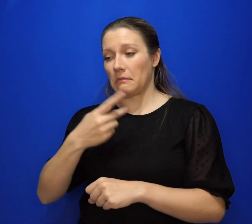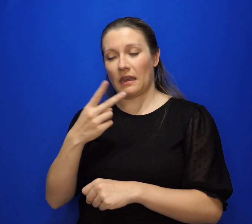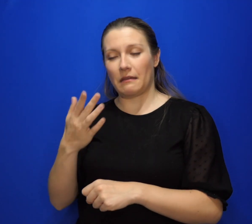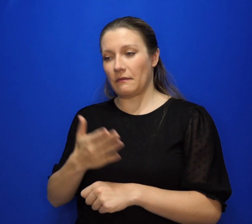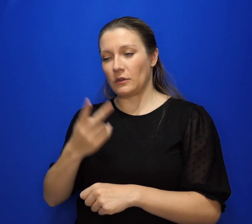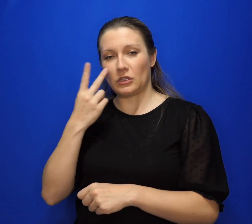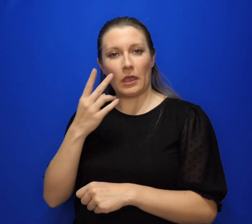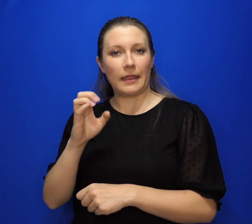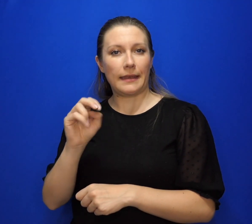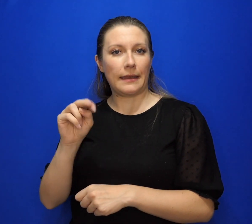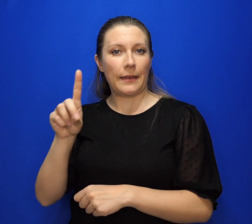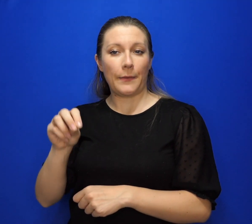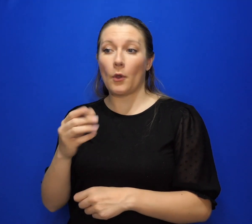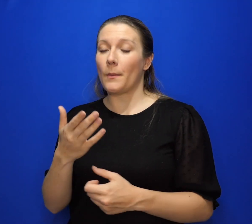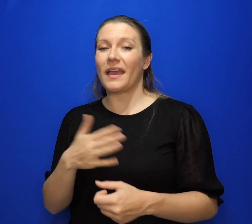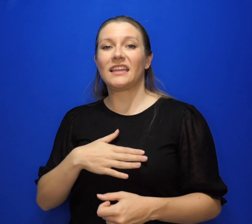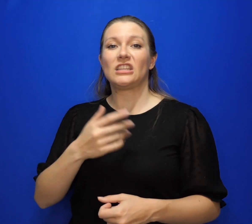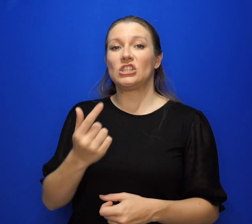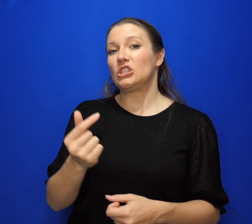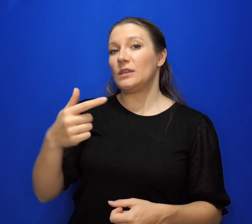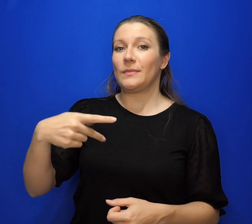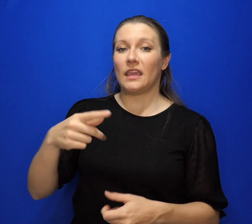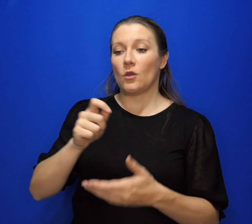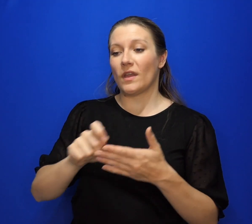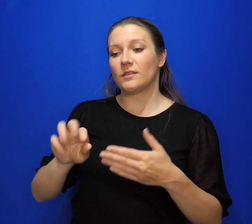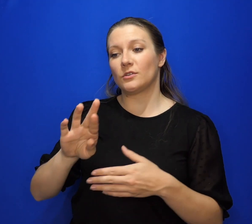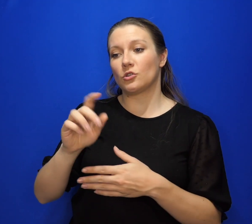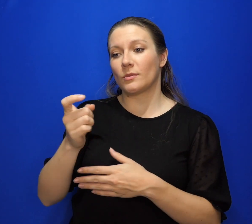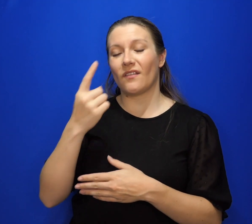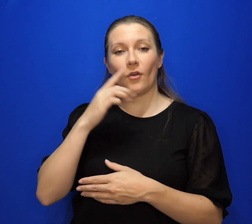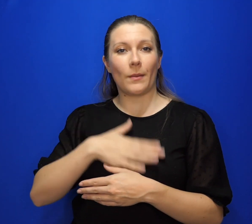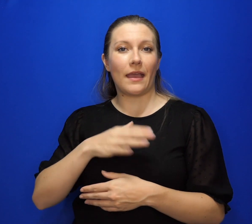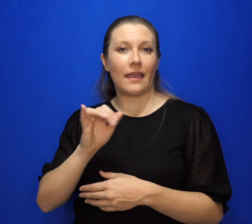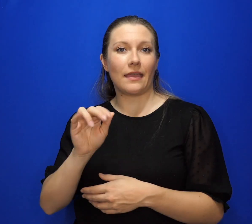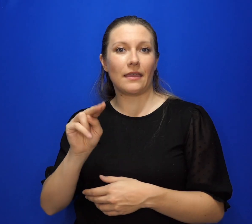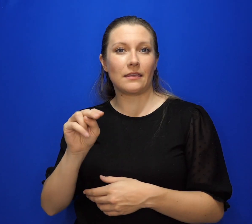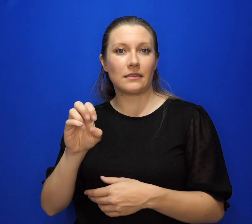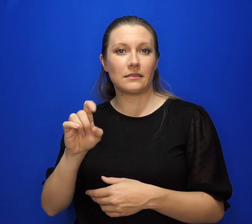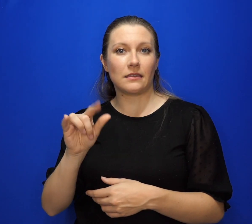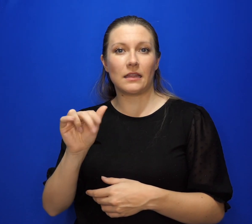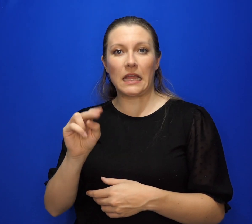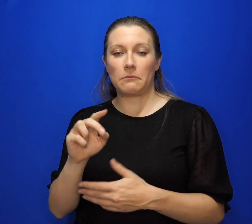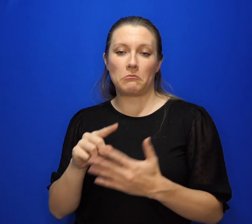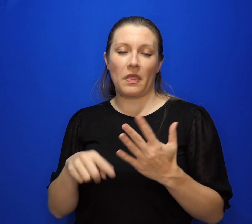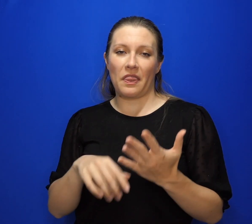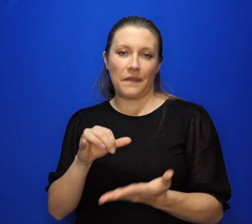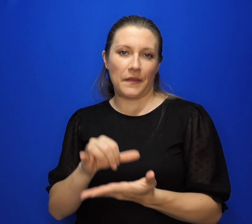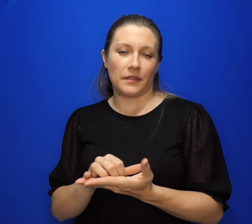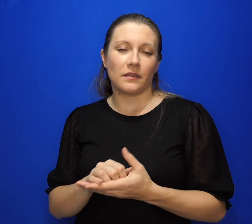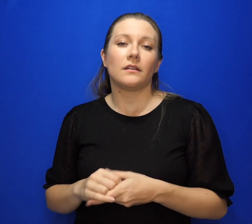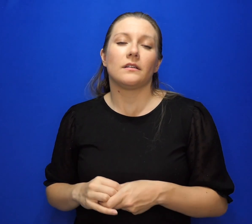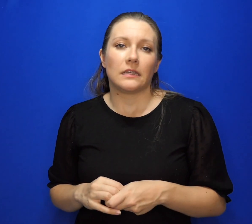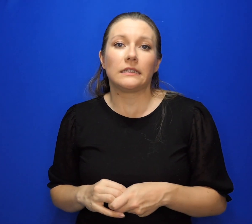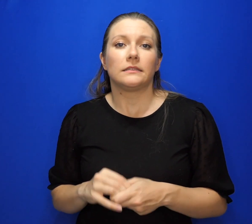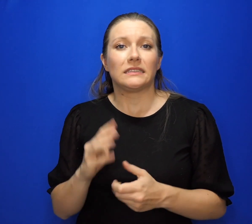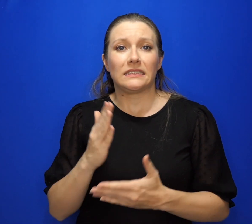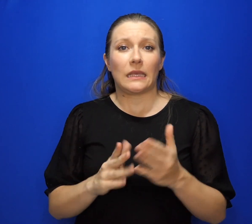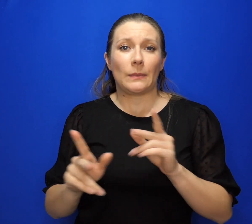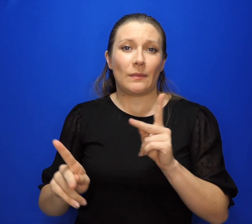My general practitioner writes me prescriptions for my insulin or stuff like that. And it's some people just aren't in the position to see an